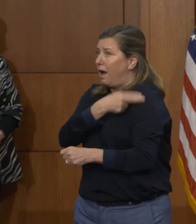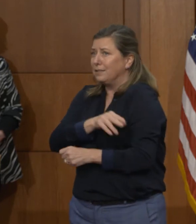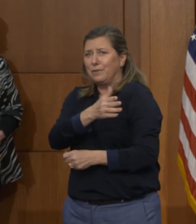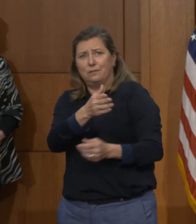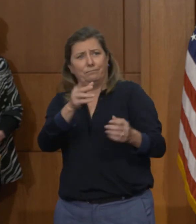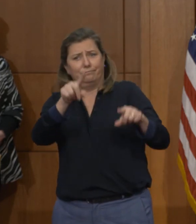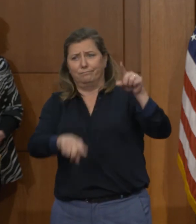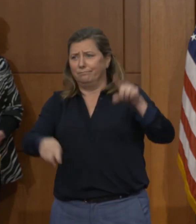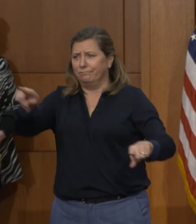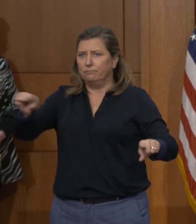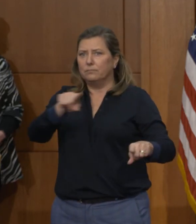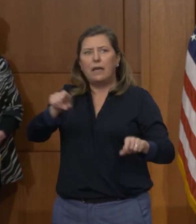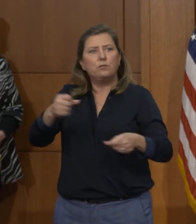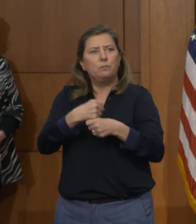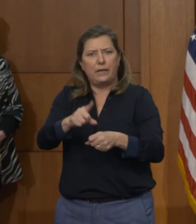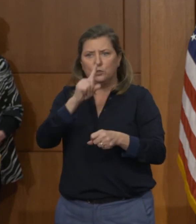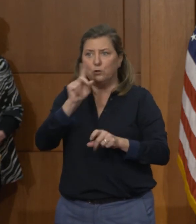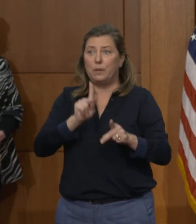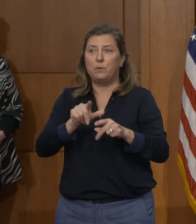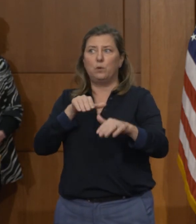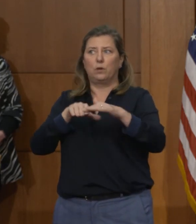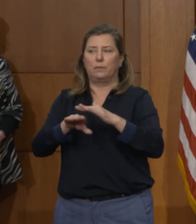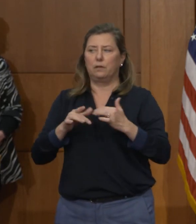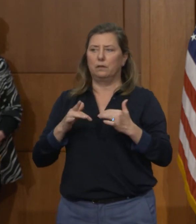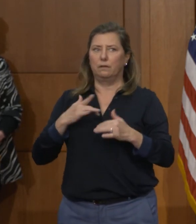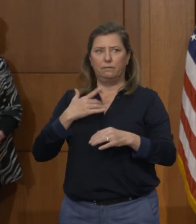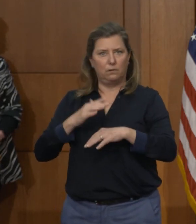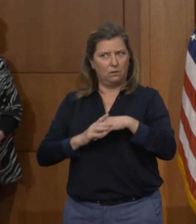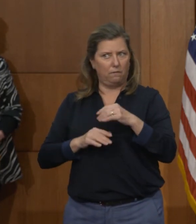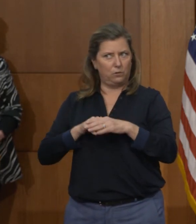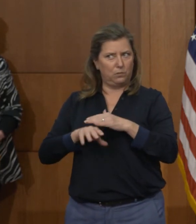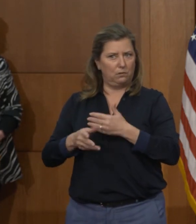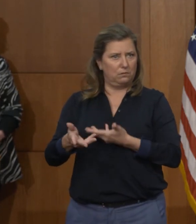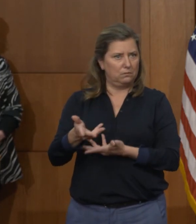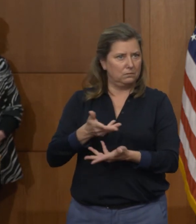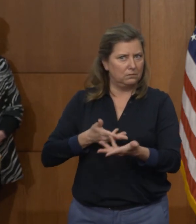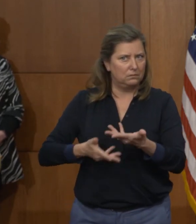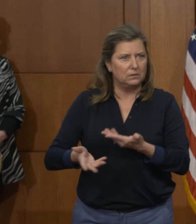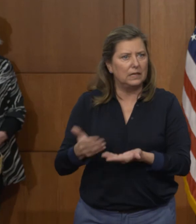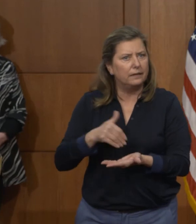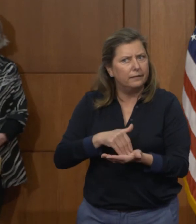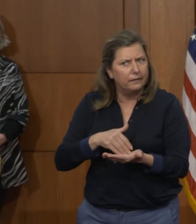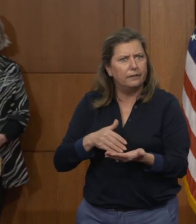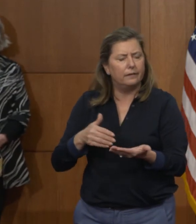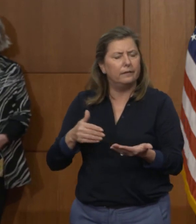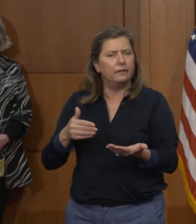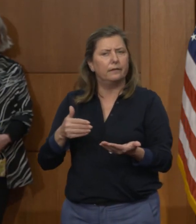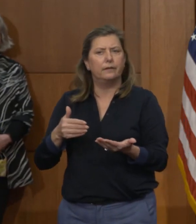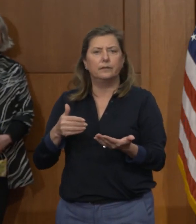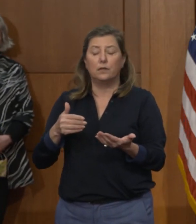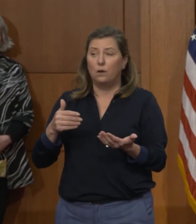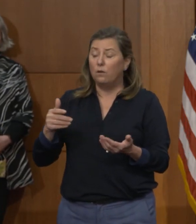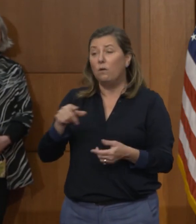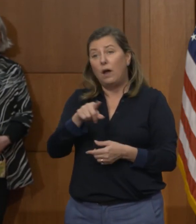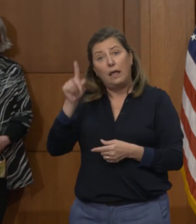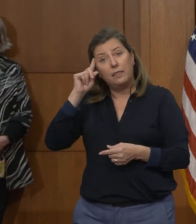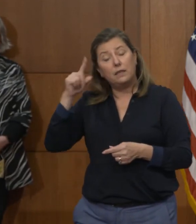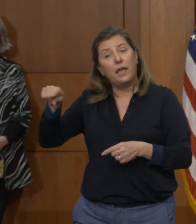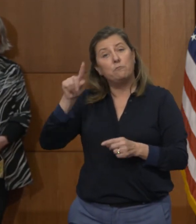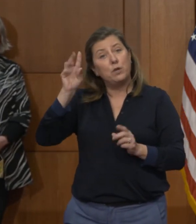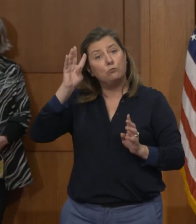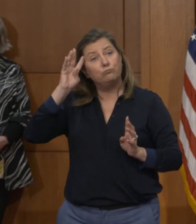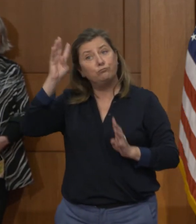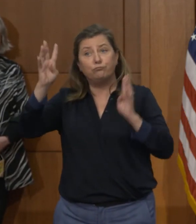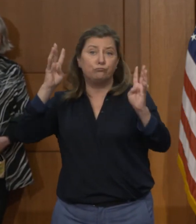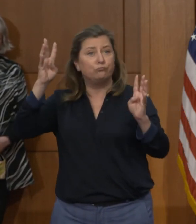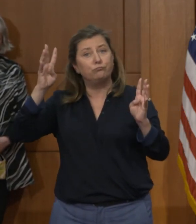that consumers are comfortable coming back into their place of business. And so they've really, I think, been creative and innovative